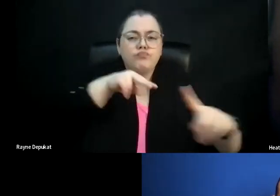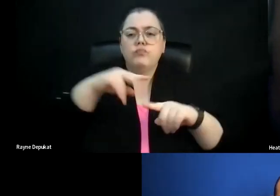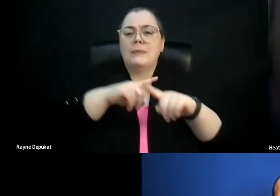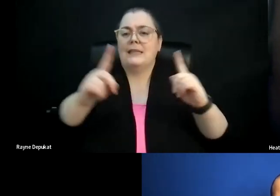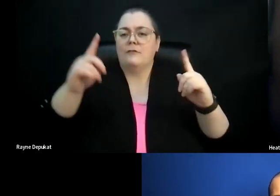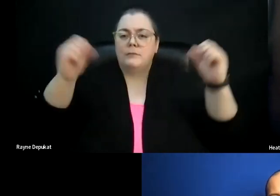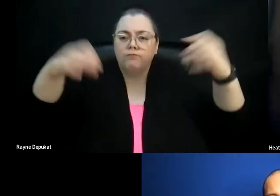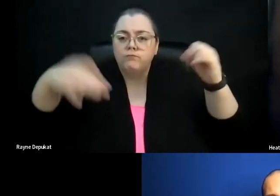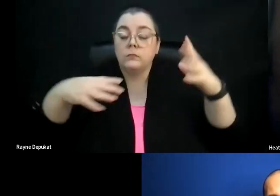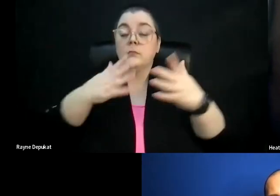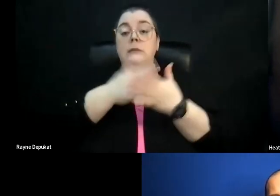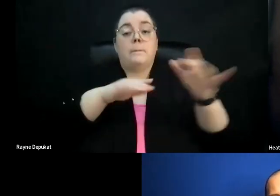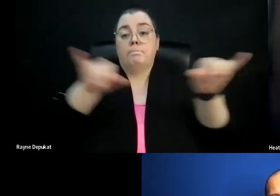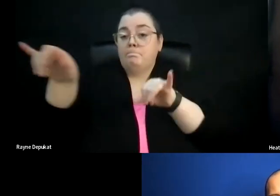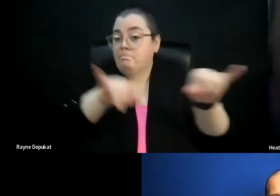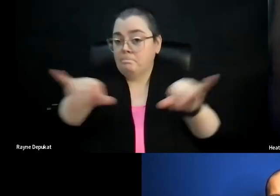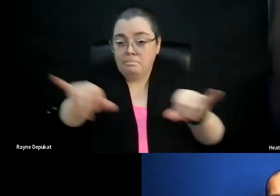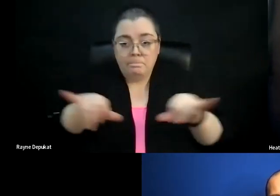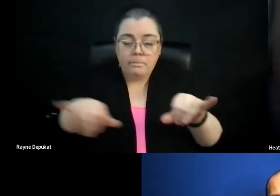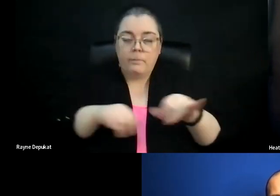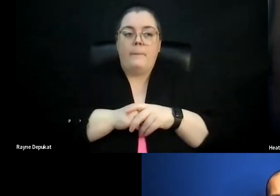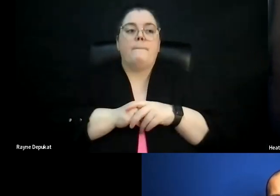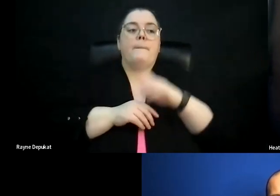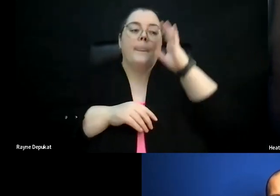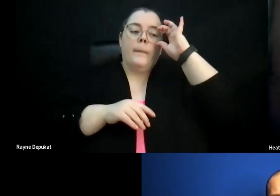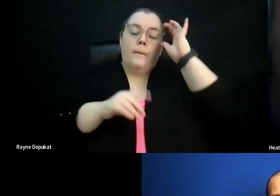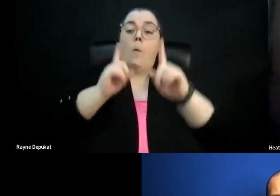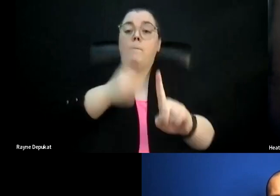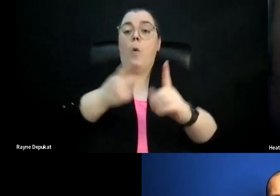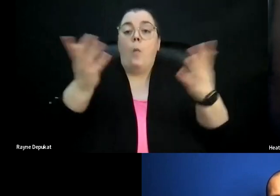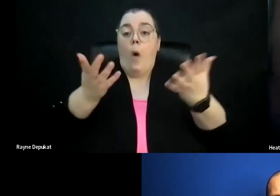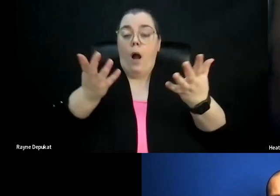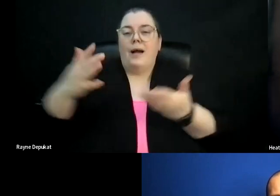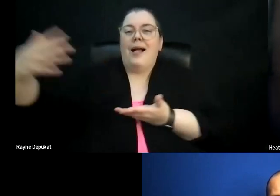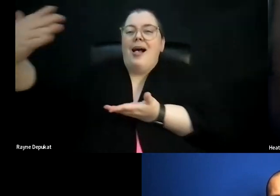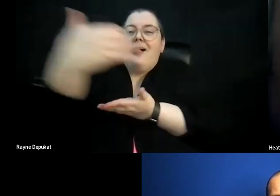But both have various points of view and a lot of thoughts, but they're very similar.